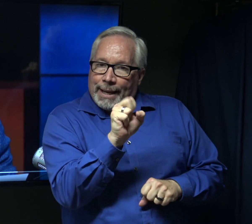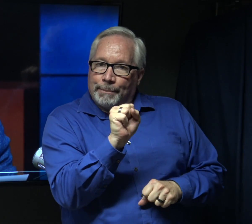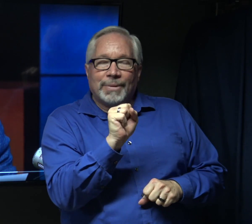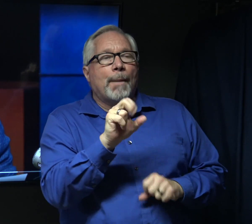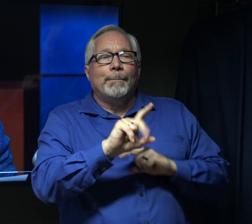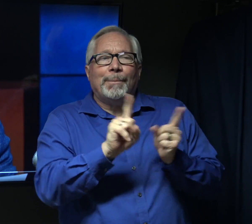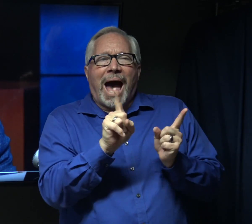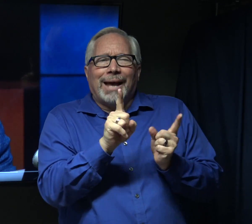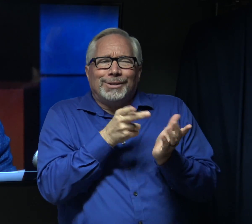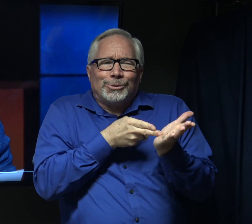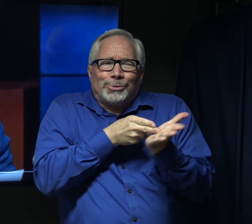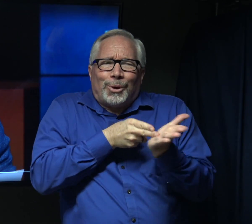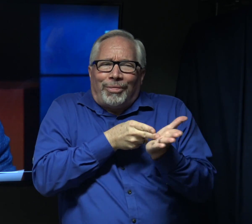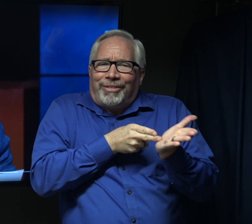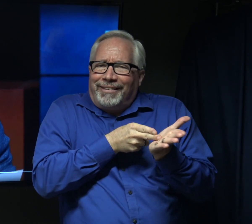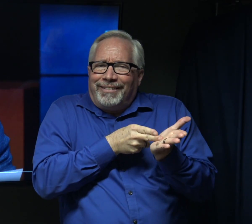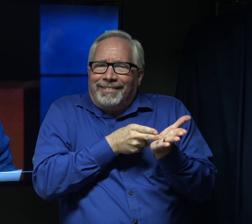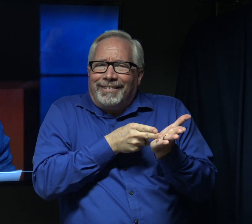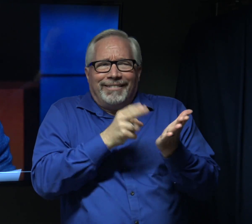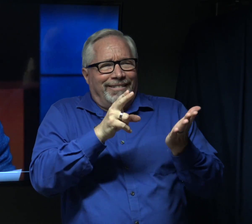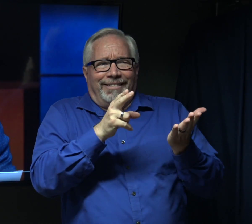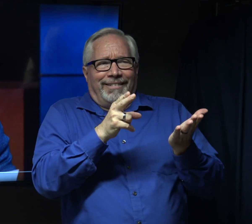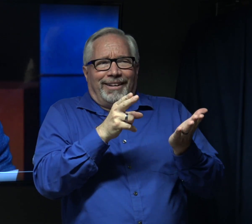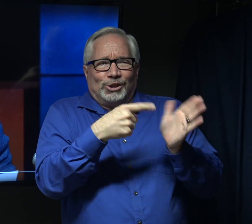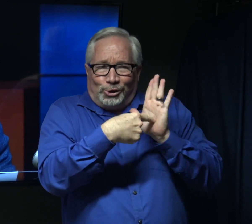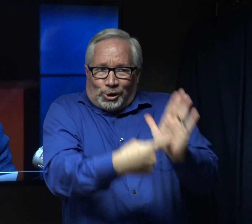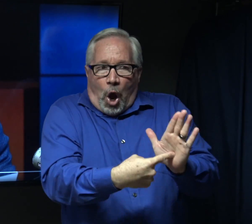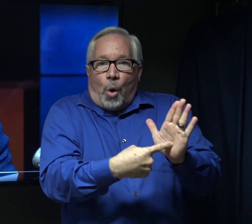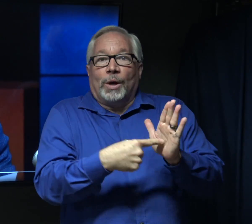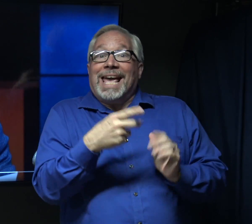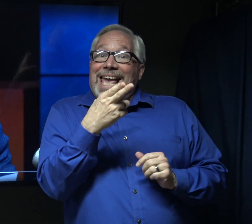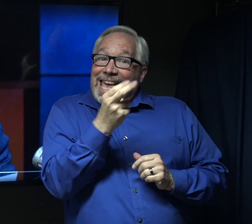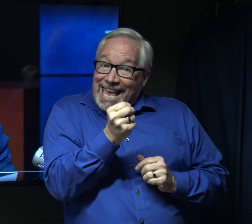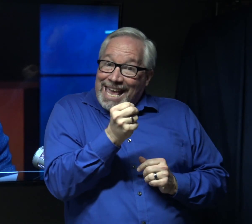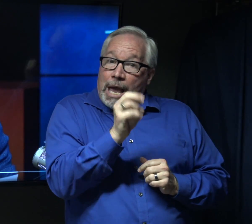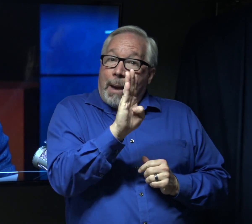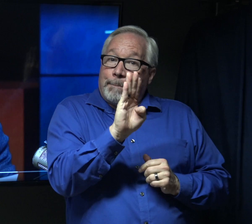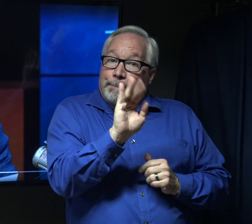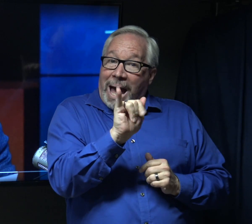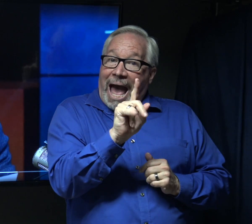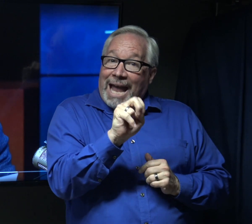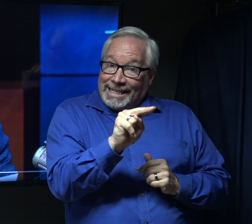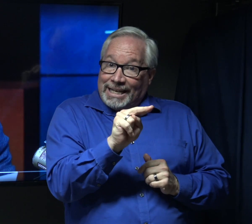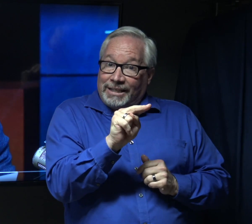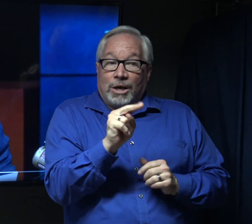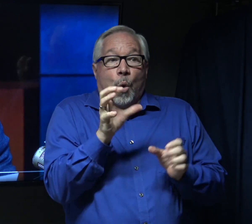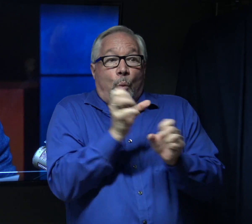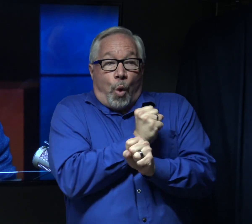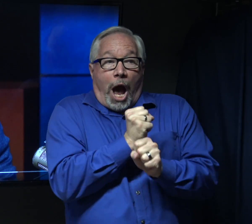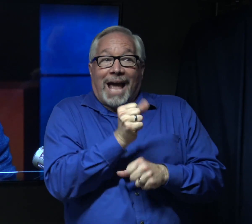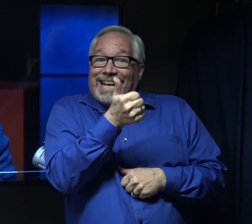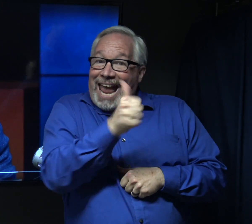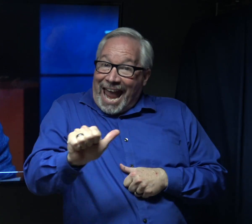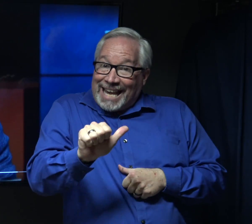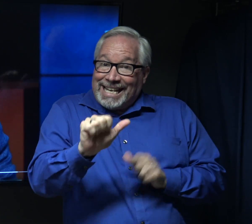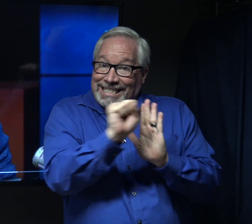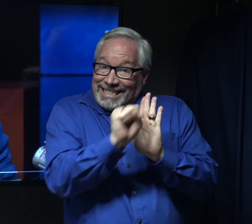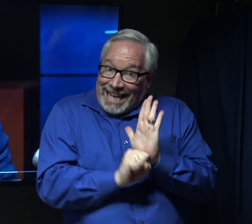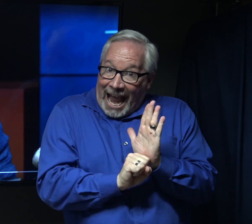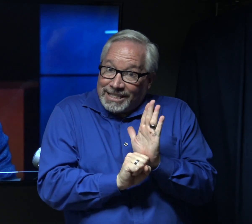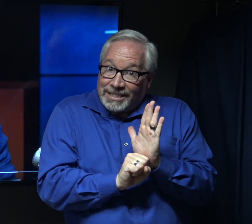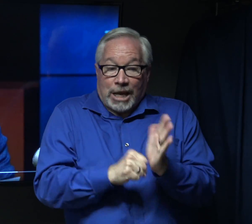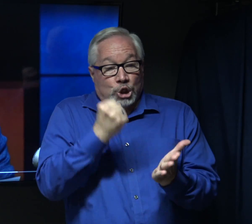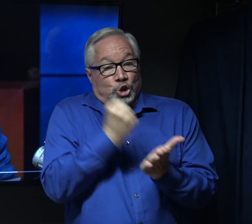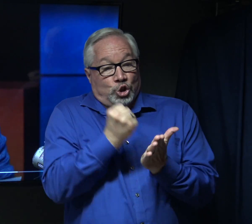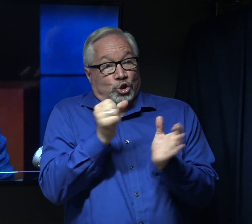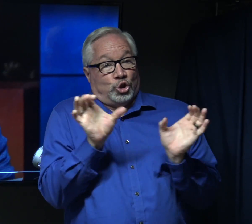far from over. Joe Biden has not been certified as the winner of any states, let alone any of the highly contested states headed for